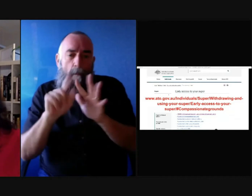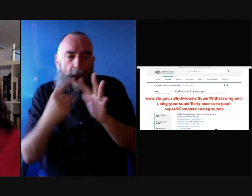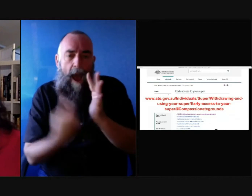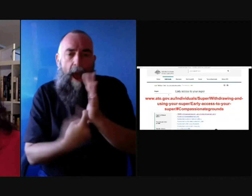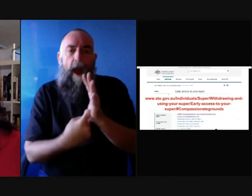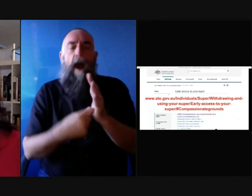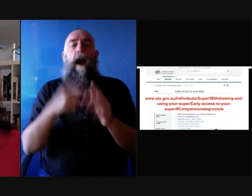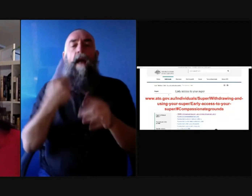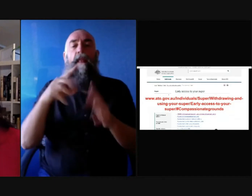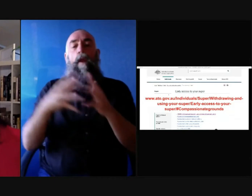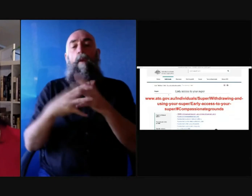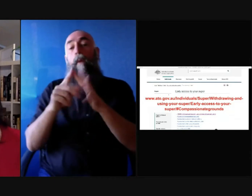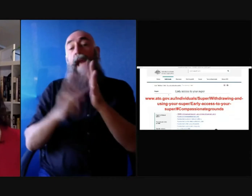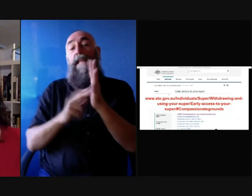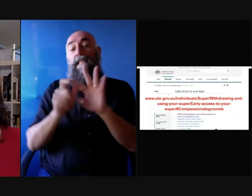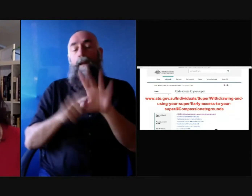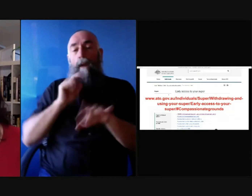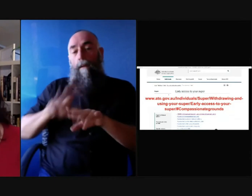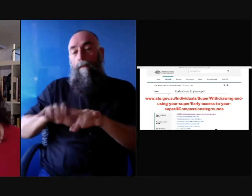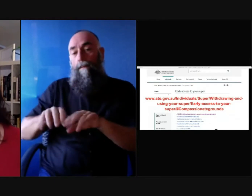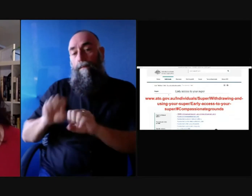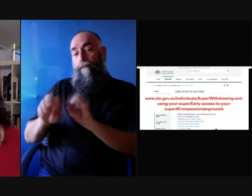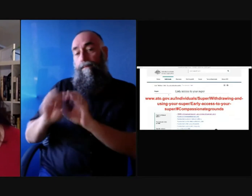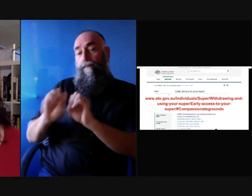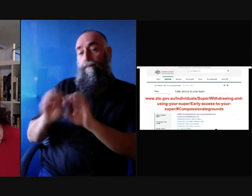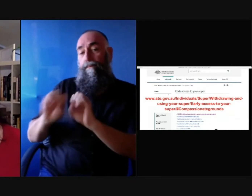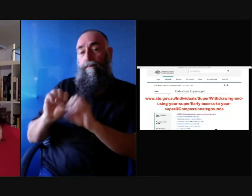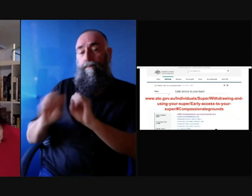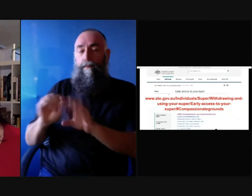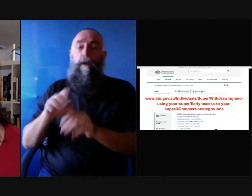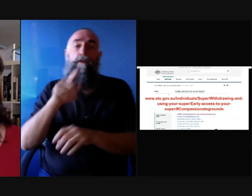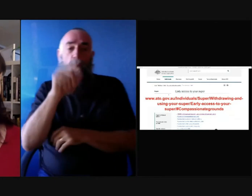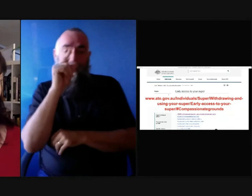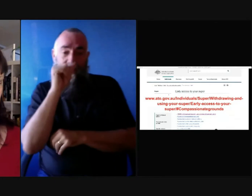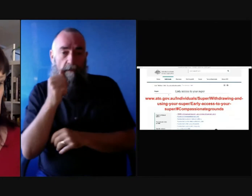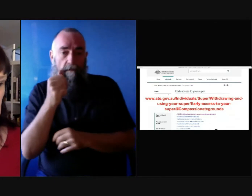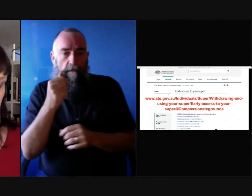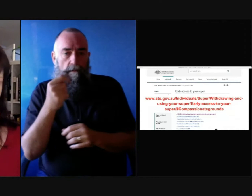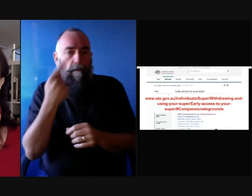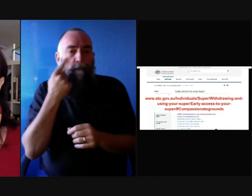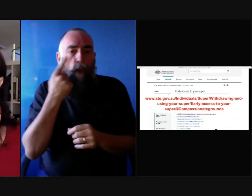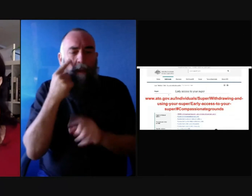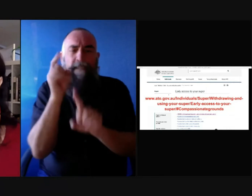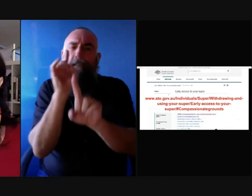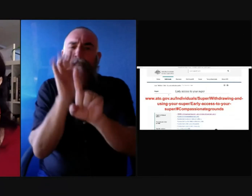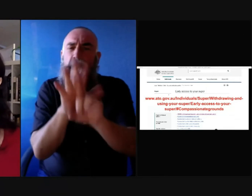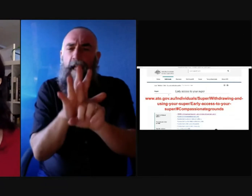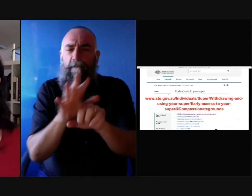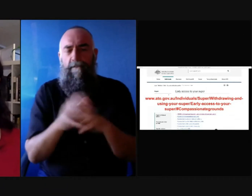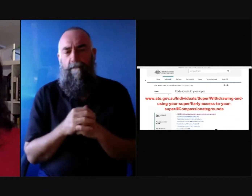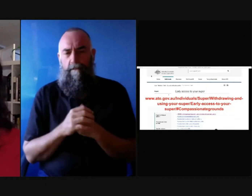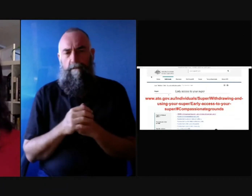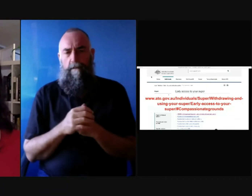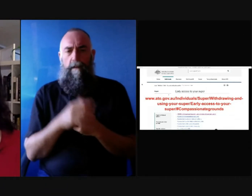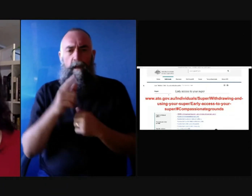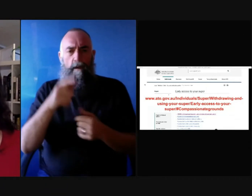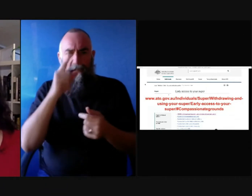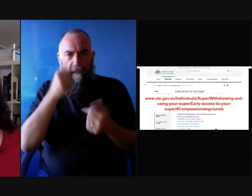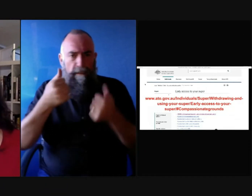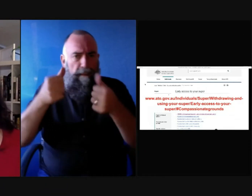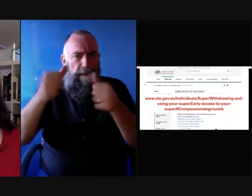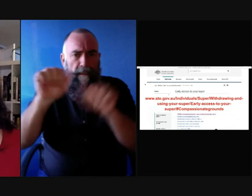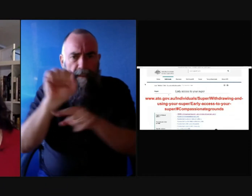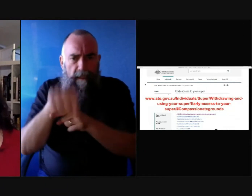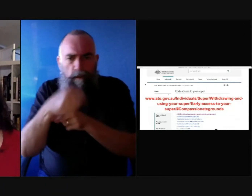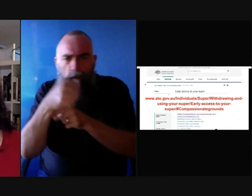Wendy will be popping it up for us in a moment. So you can go and find out for yourselves whether or not that's the right thing for